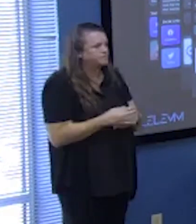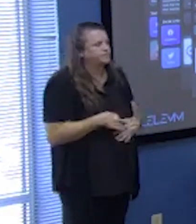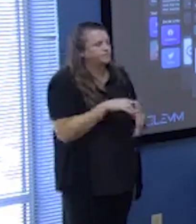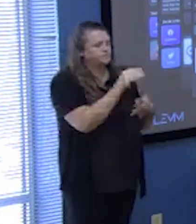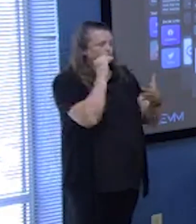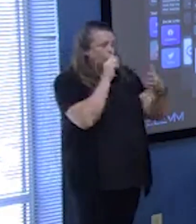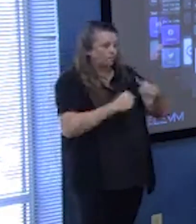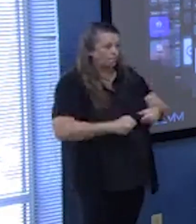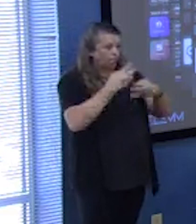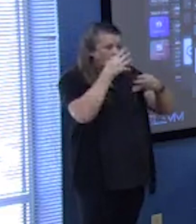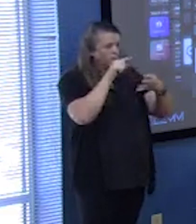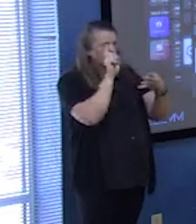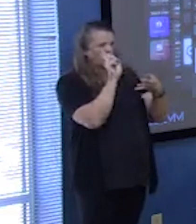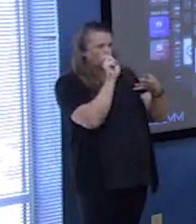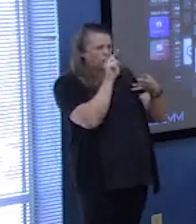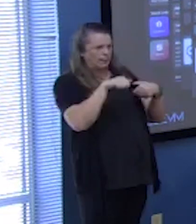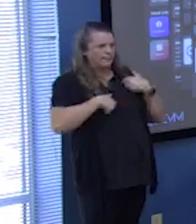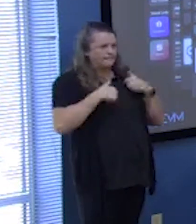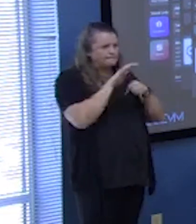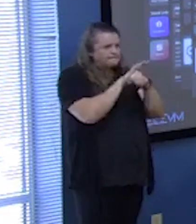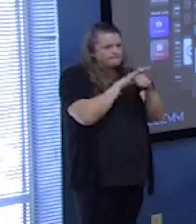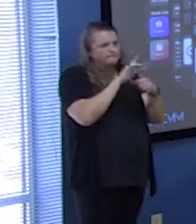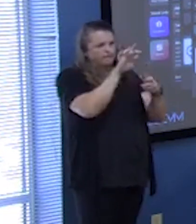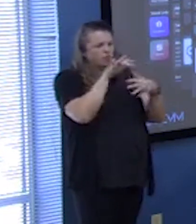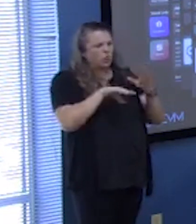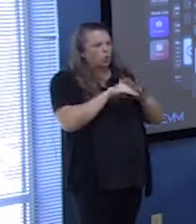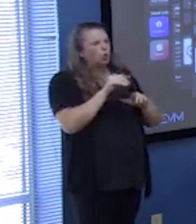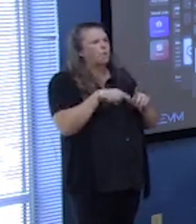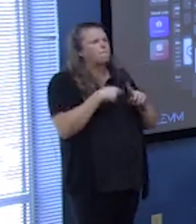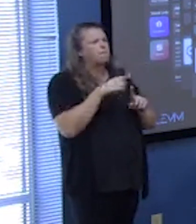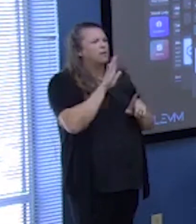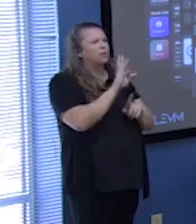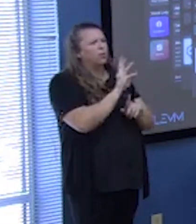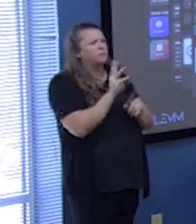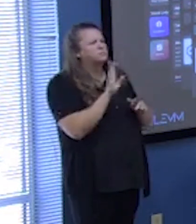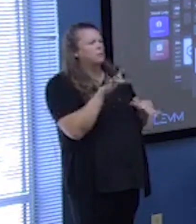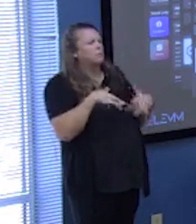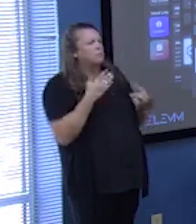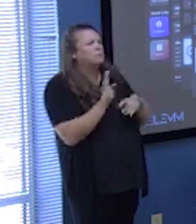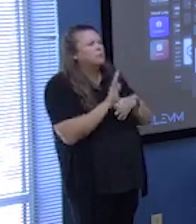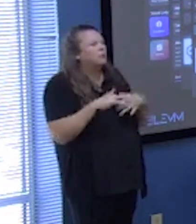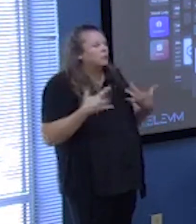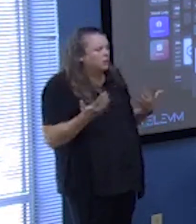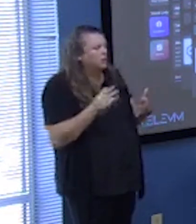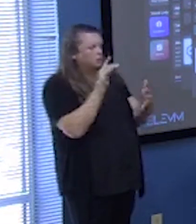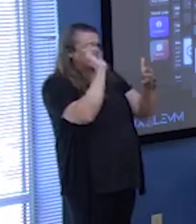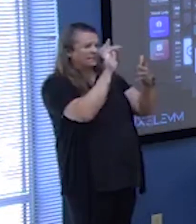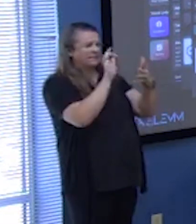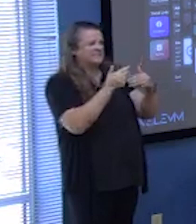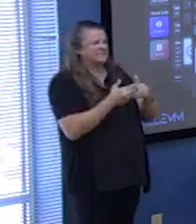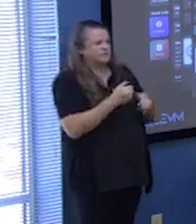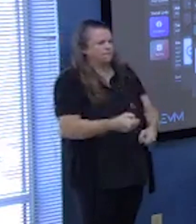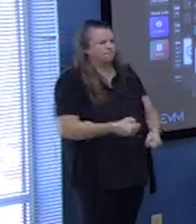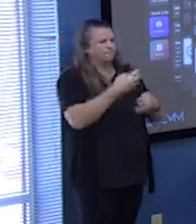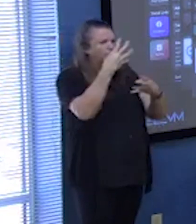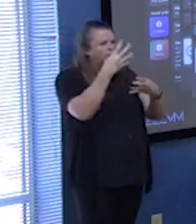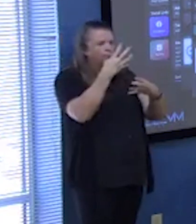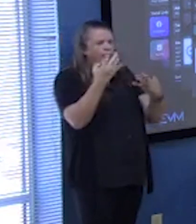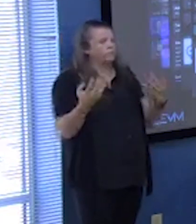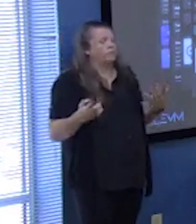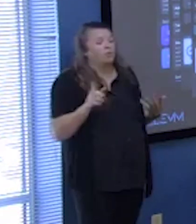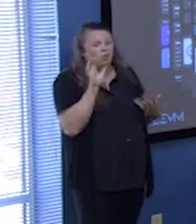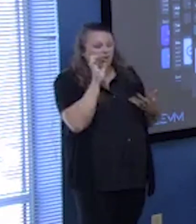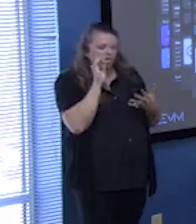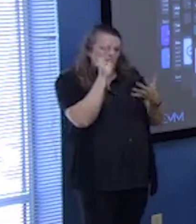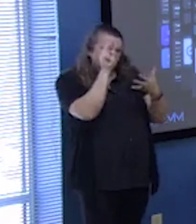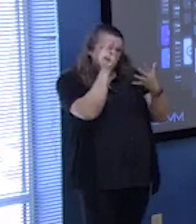a little bit about them, or click any of their social links in one link. One click. No more ratings, no more reviews, no more going